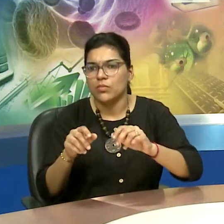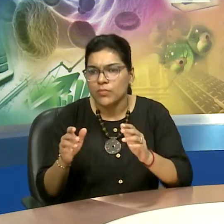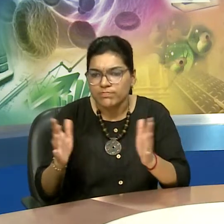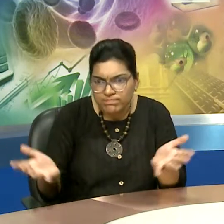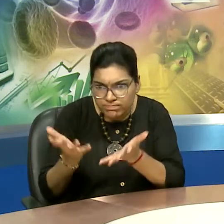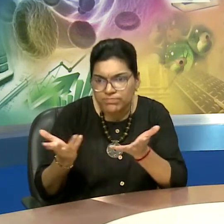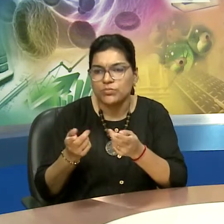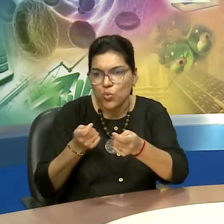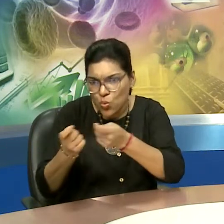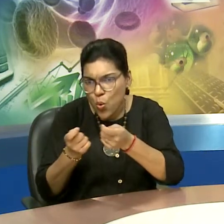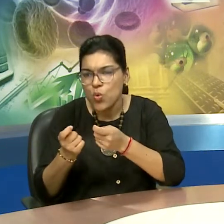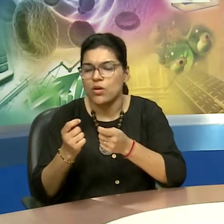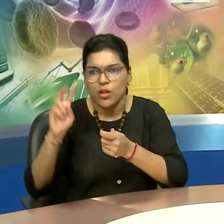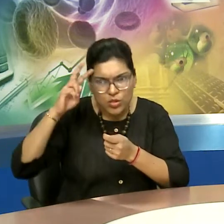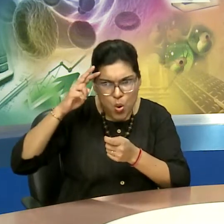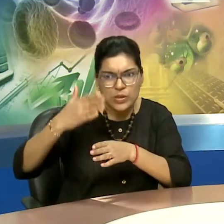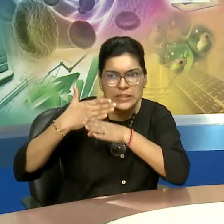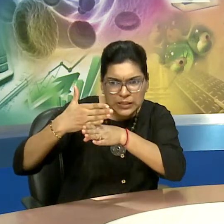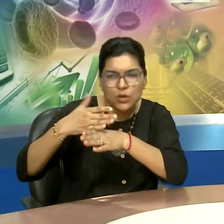The central appoints